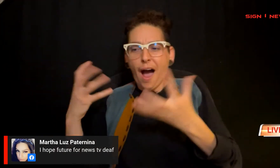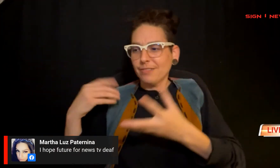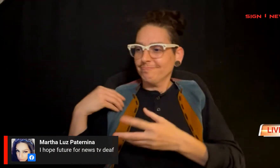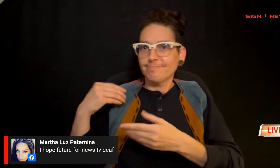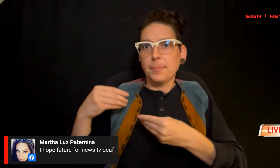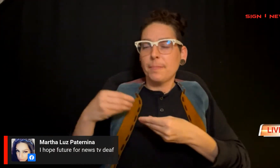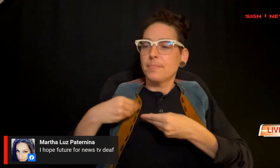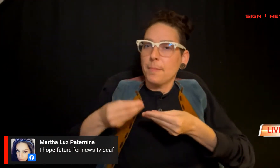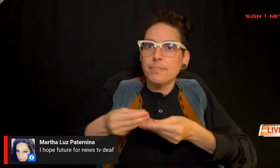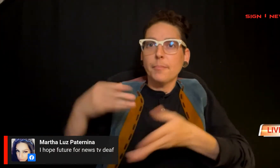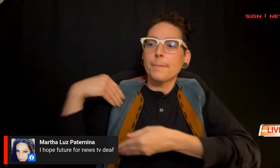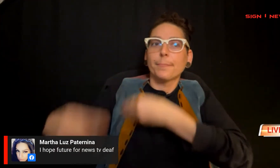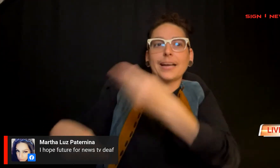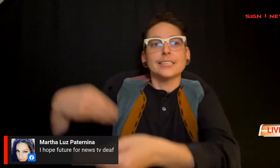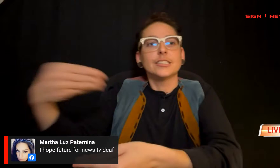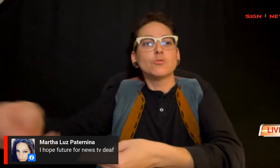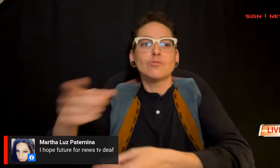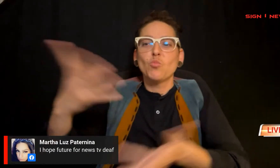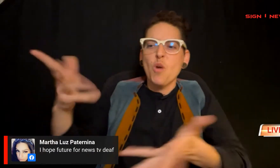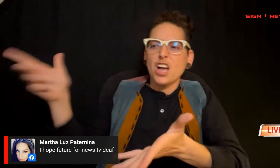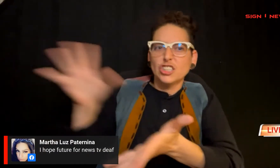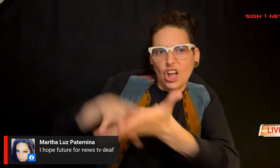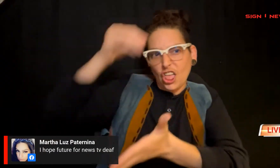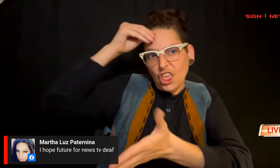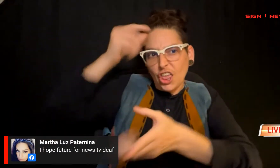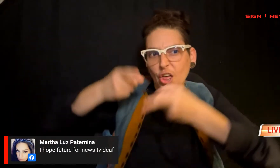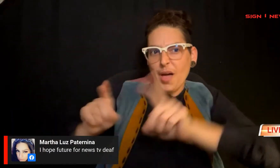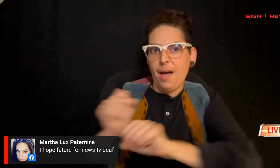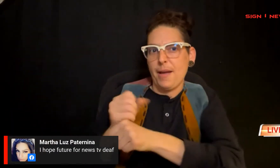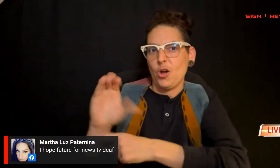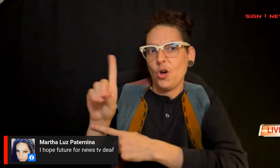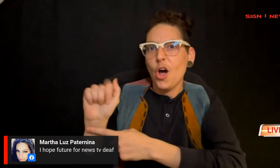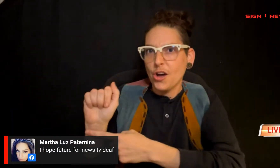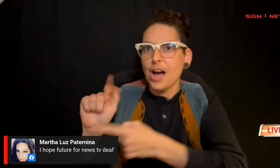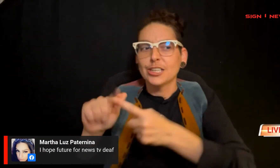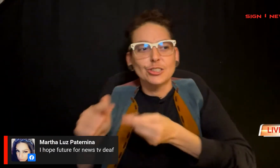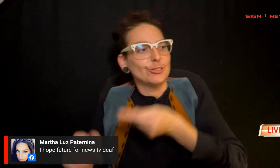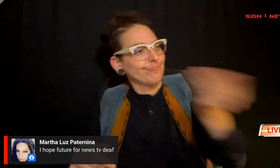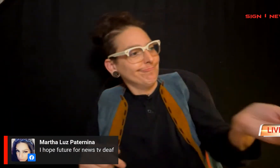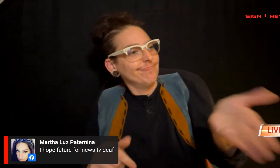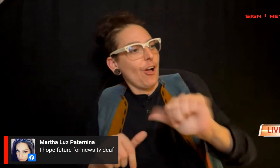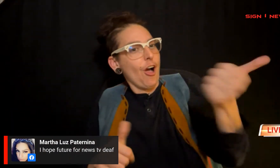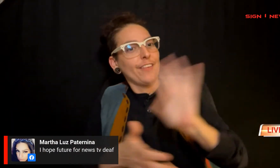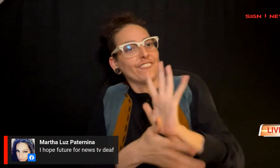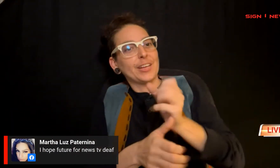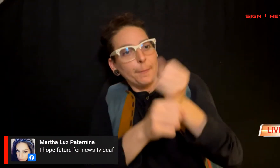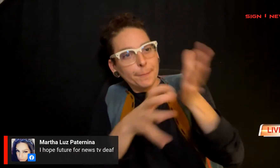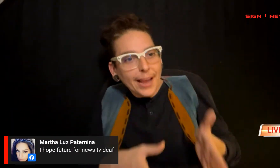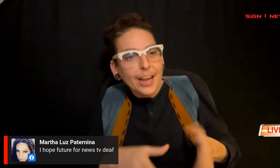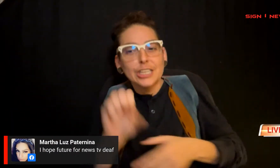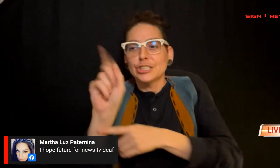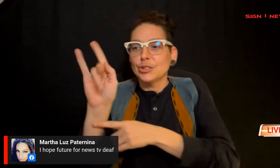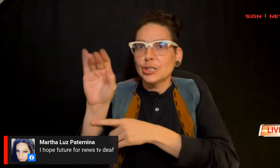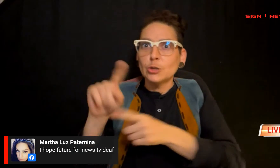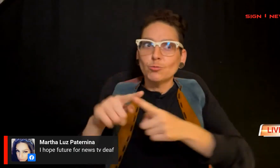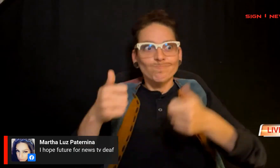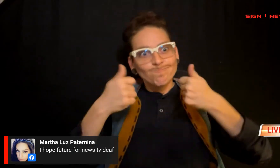done before. And she said she wanted to pass down what she learned while making Coda